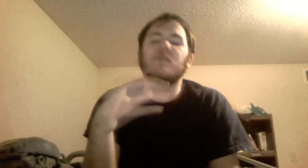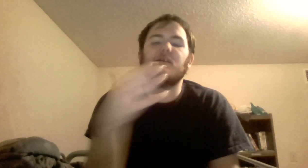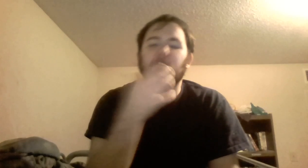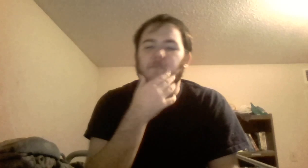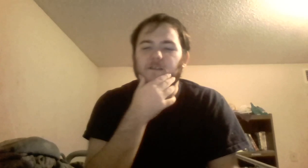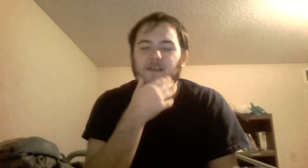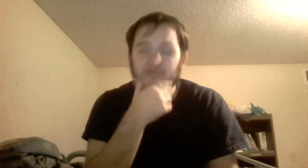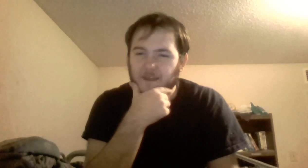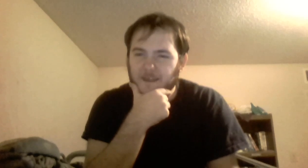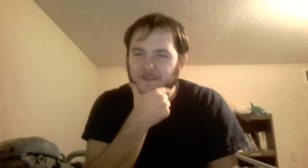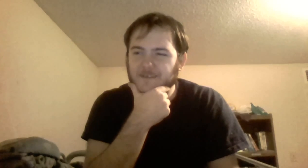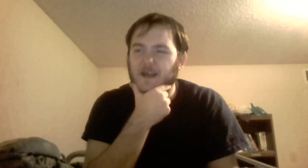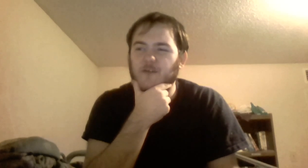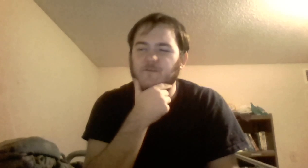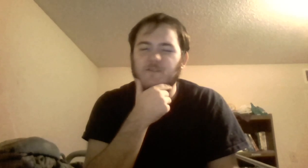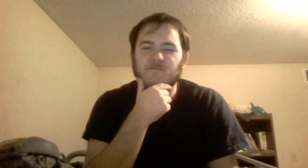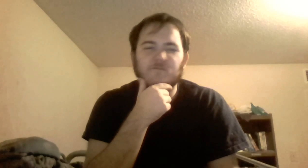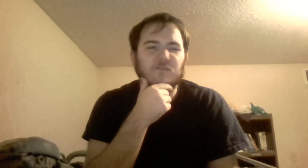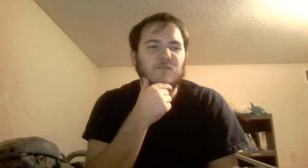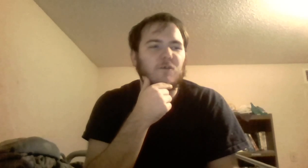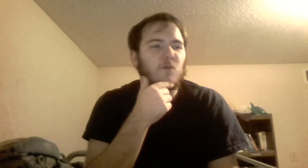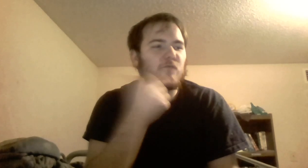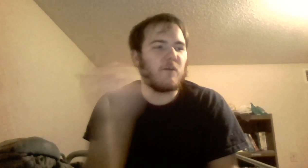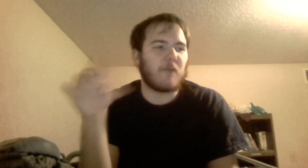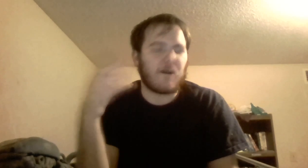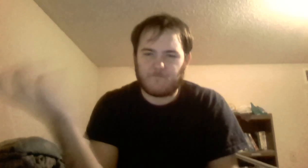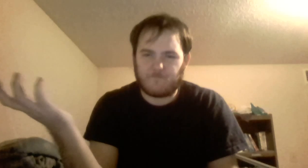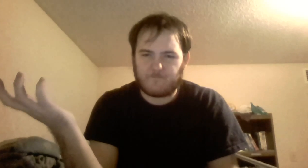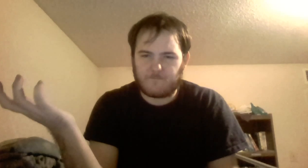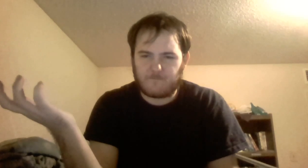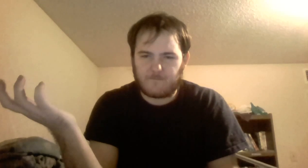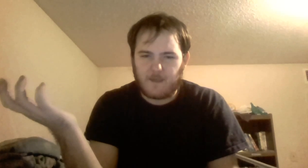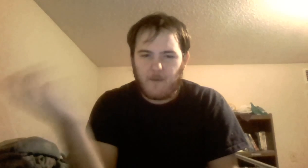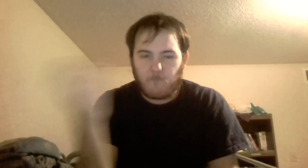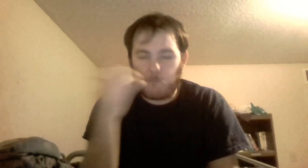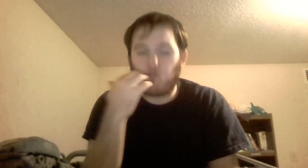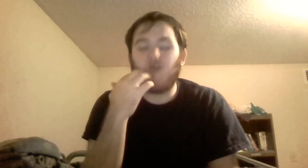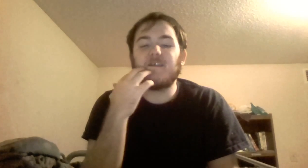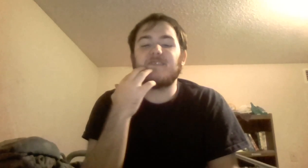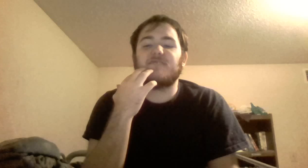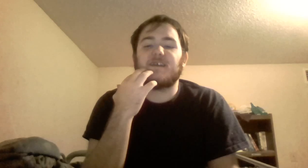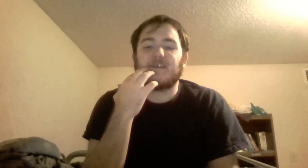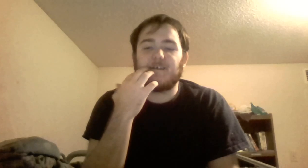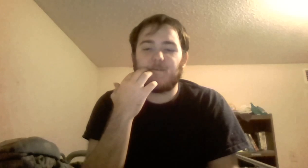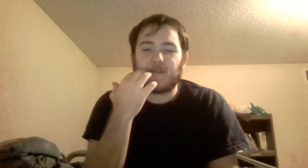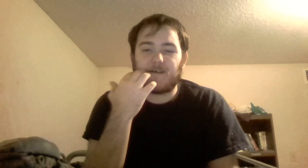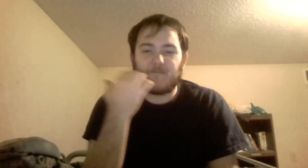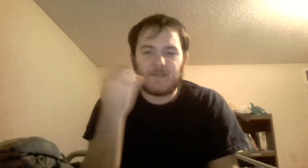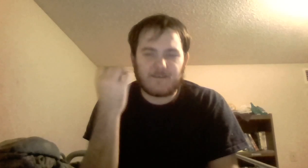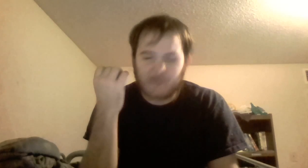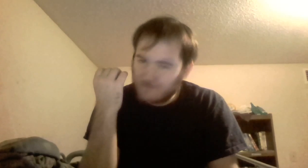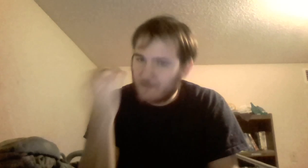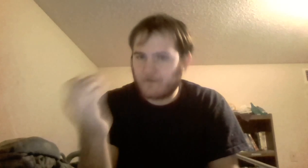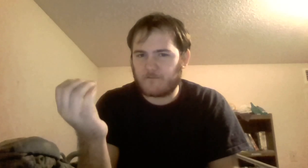we don't see him, but it's good to say, how would Rucko by Rucko feel about, but what did it get interesting about, it does try to make an